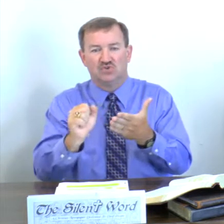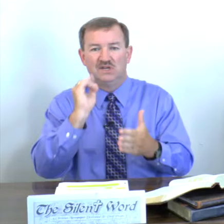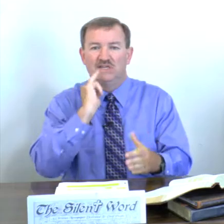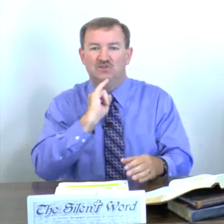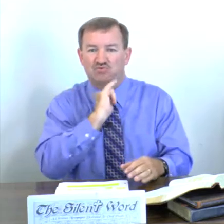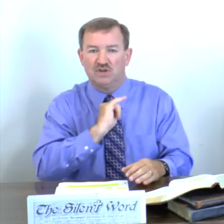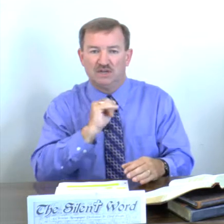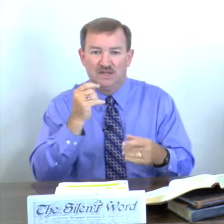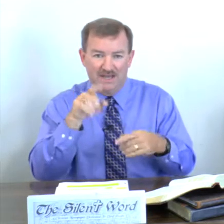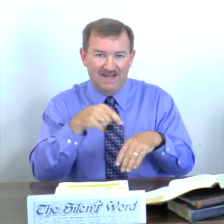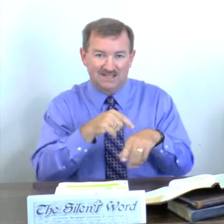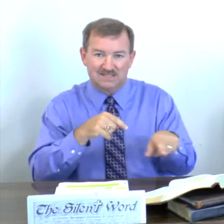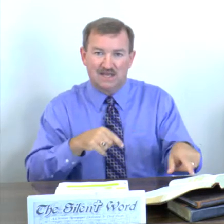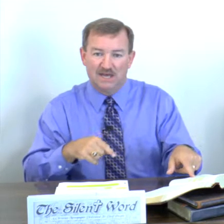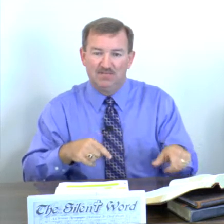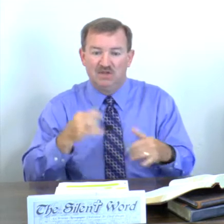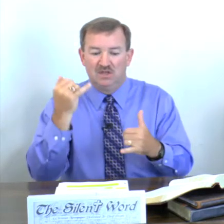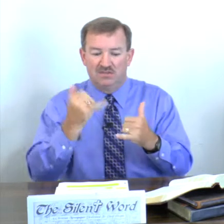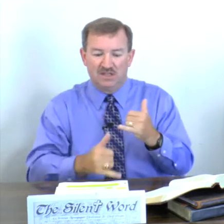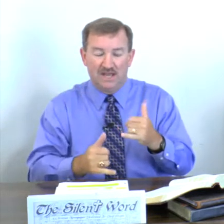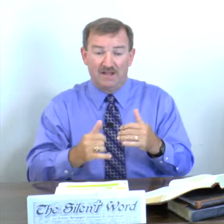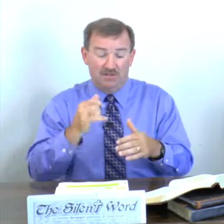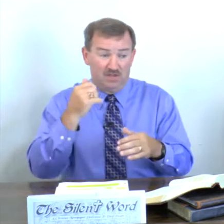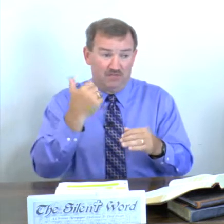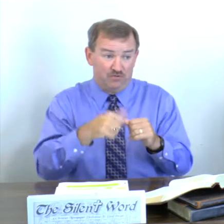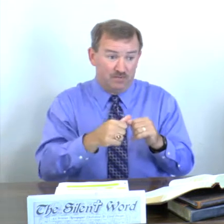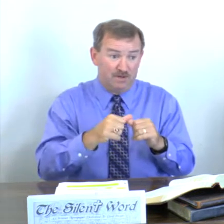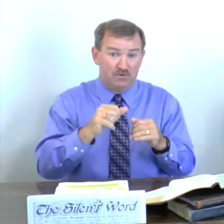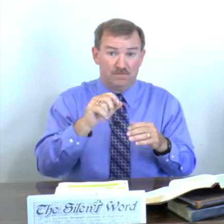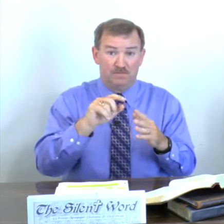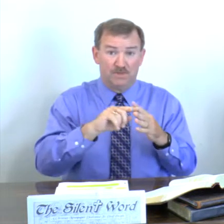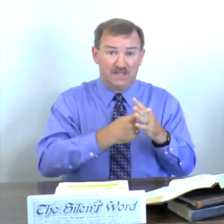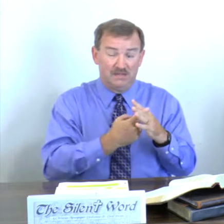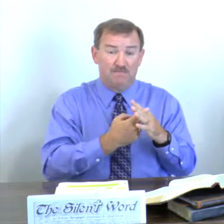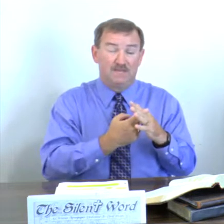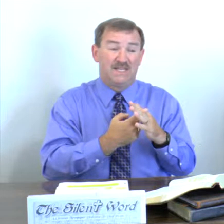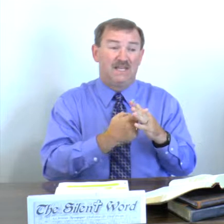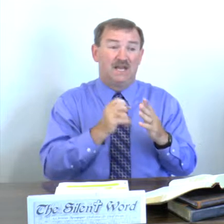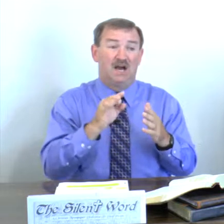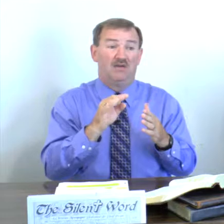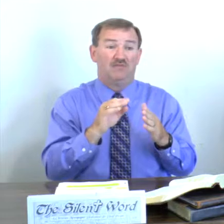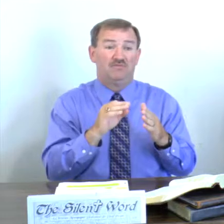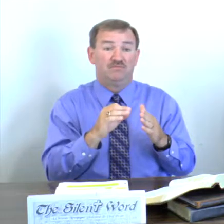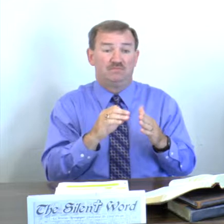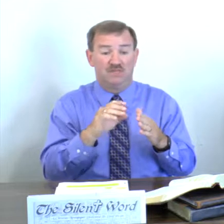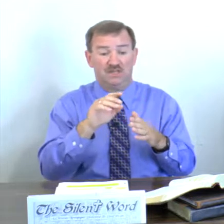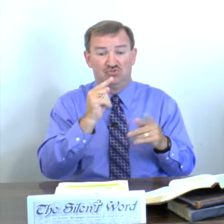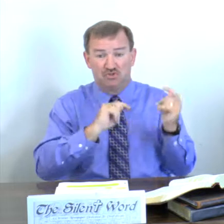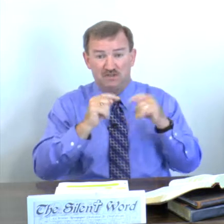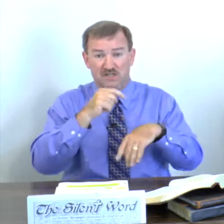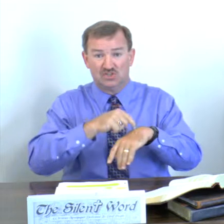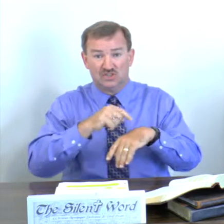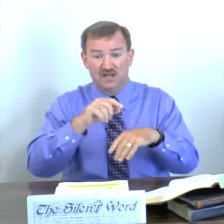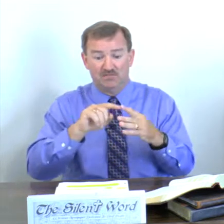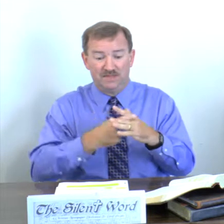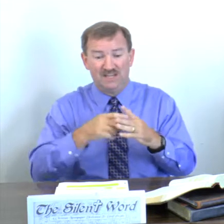destroy Israel at this time. If you remember, in the beginning of the tribulation time, the beginning